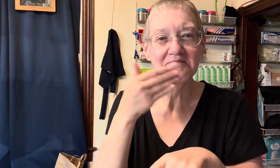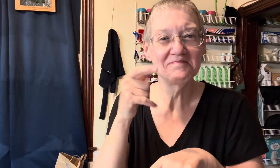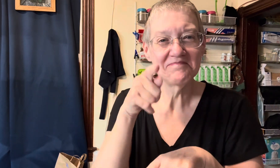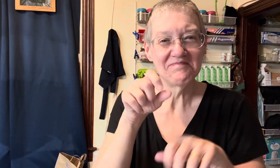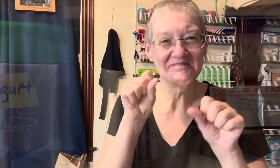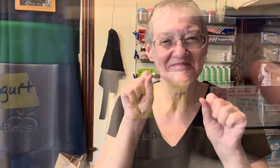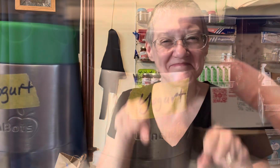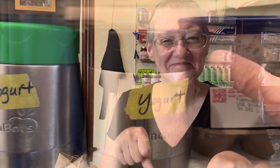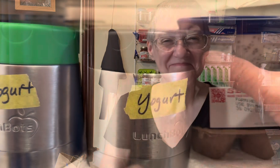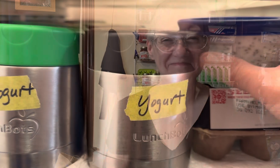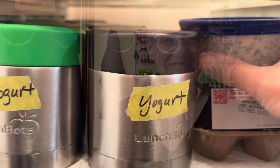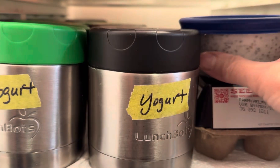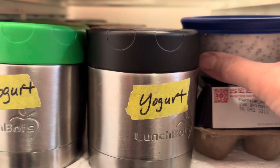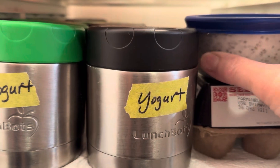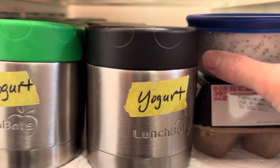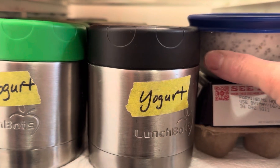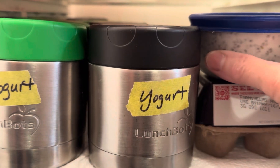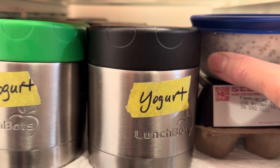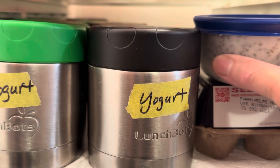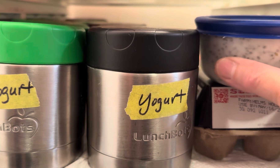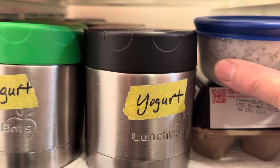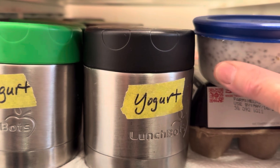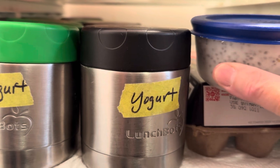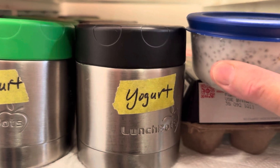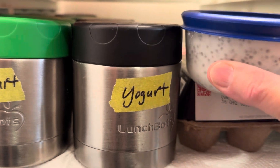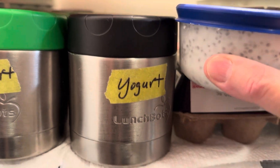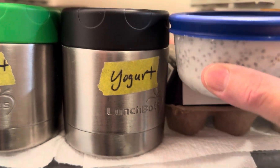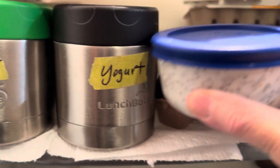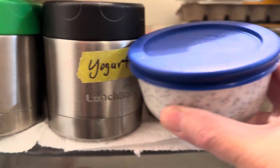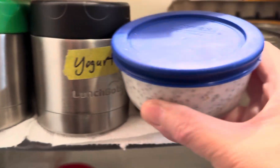You have to be flexible and do the best you can with your diet.